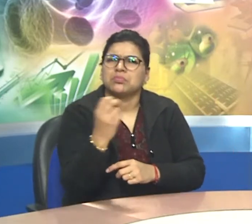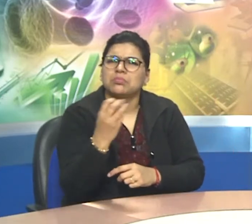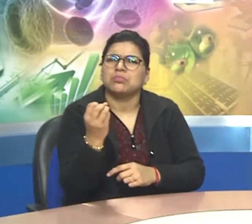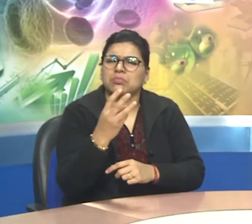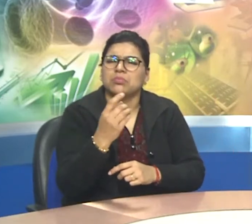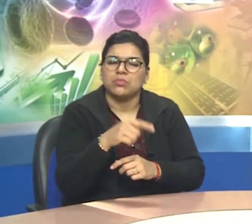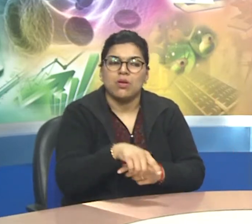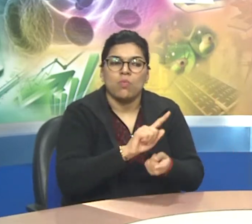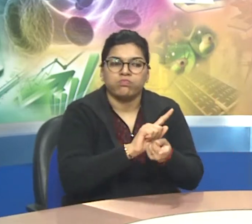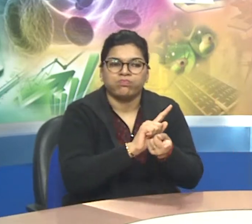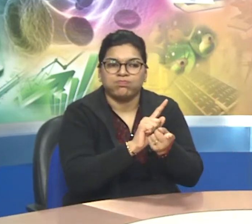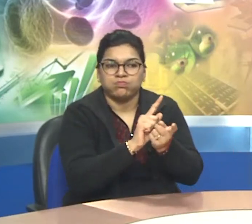It can be